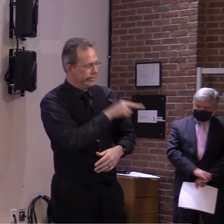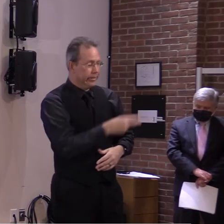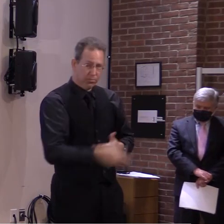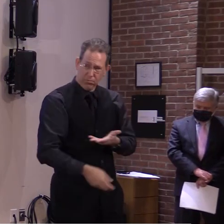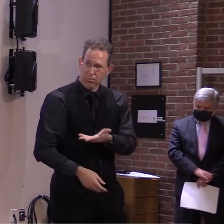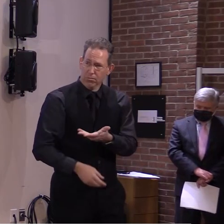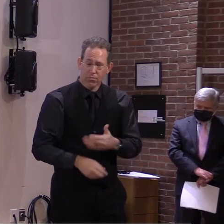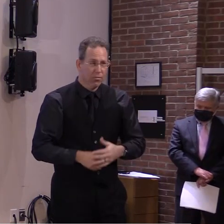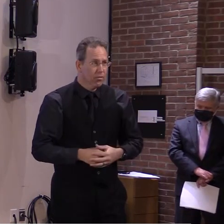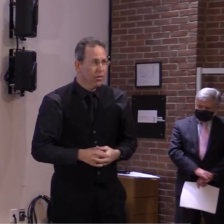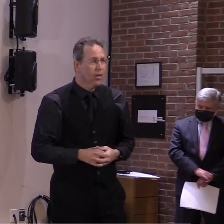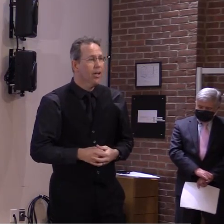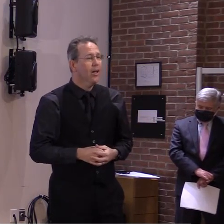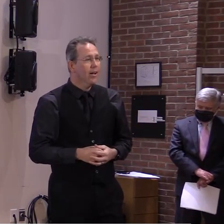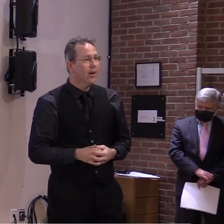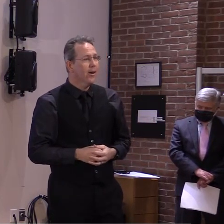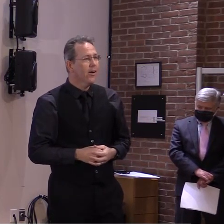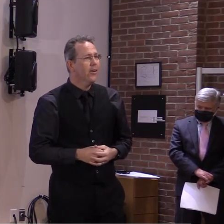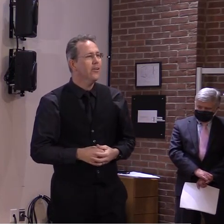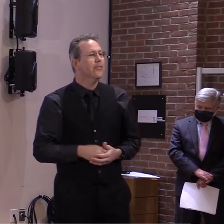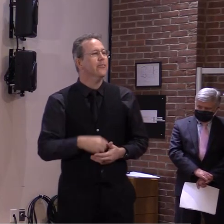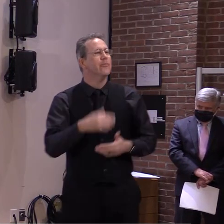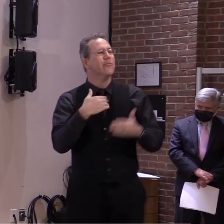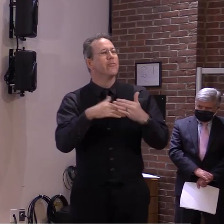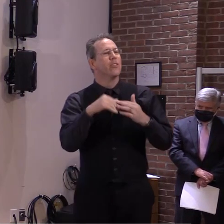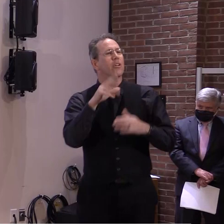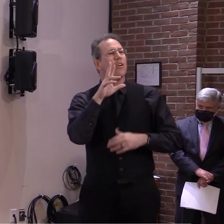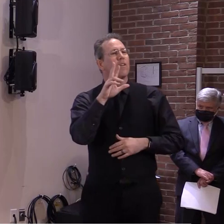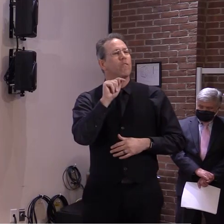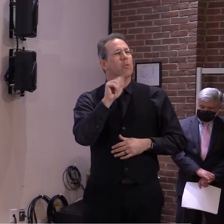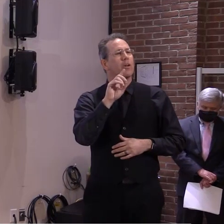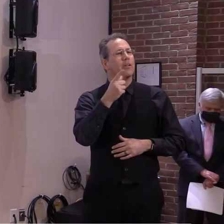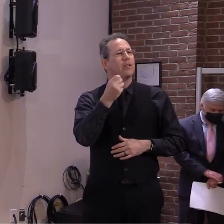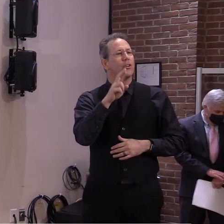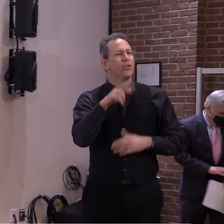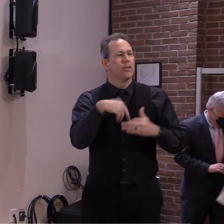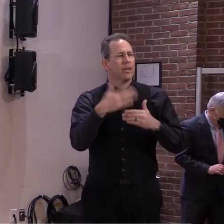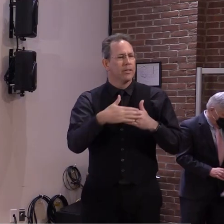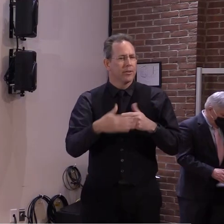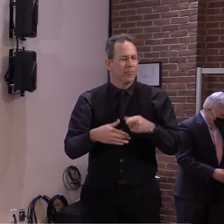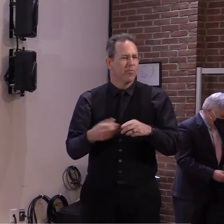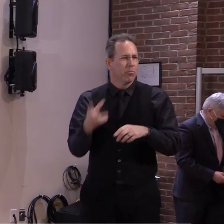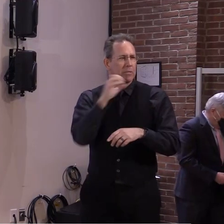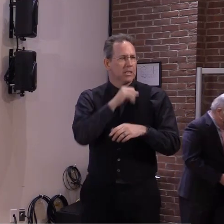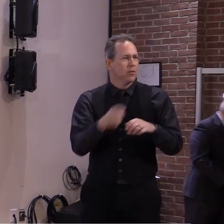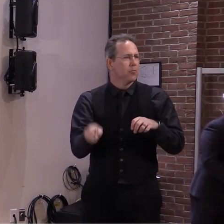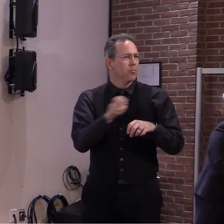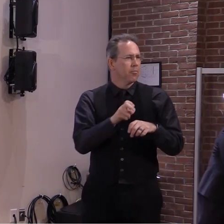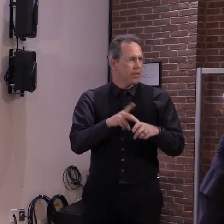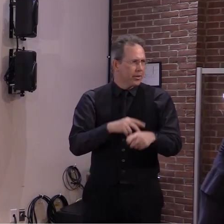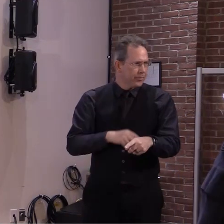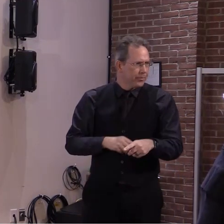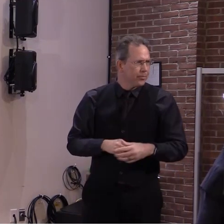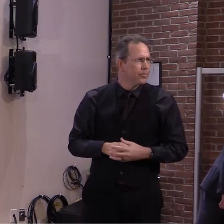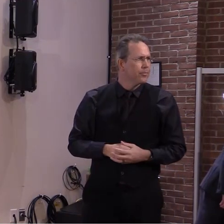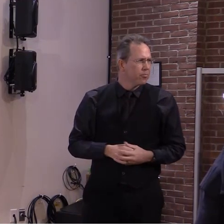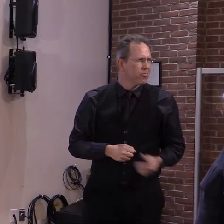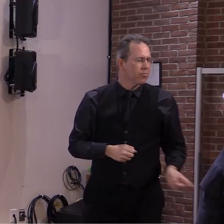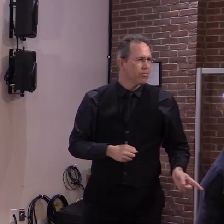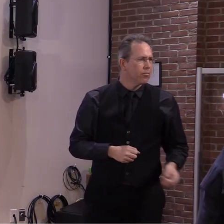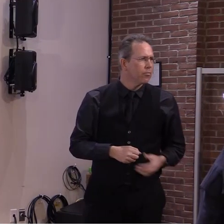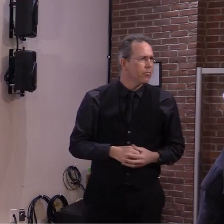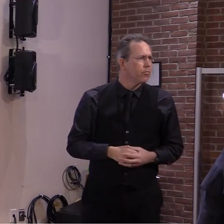I have a question about this blueprint. I know that you may not be able to discuss it in detail, but one thing that I wanted